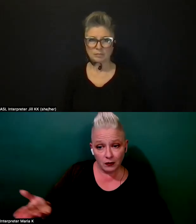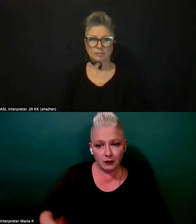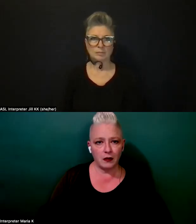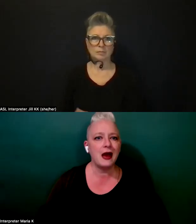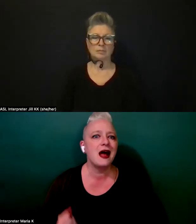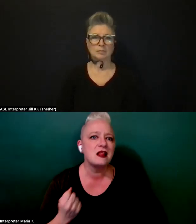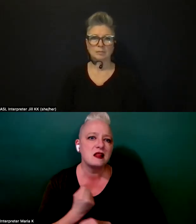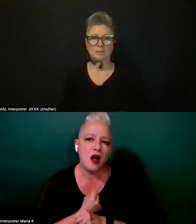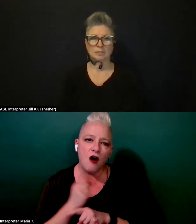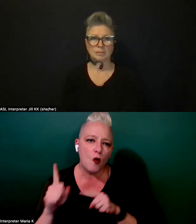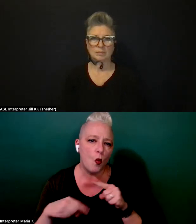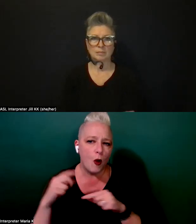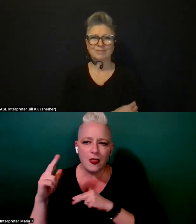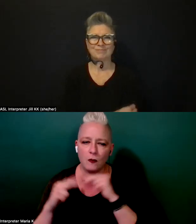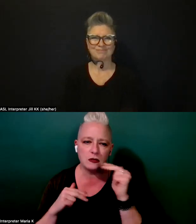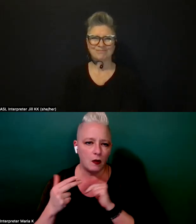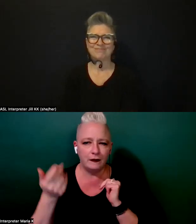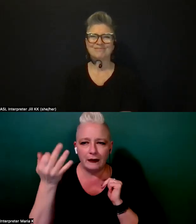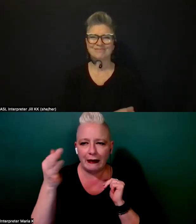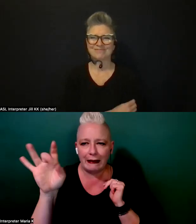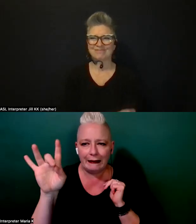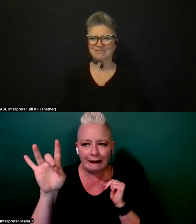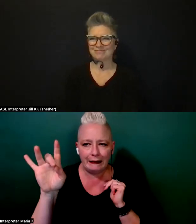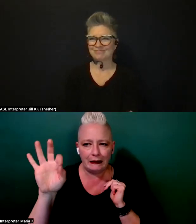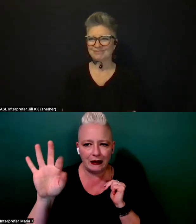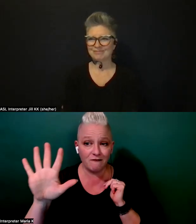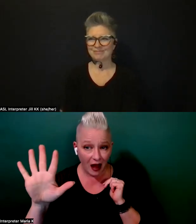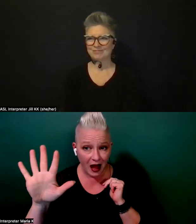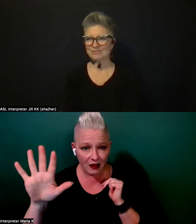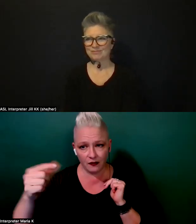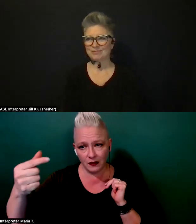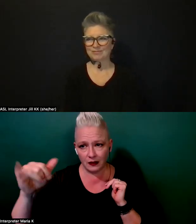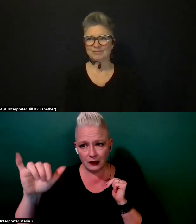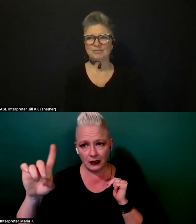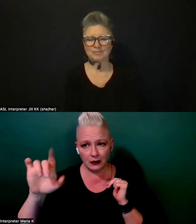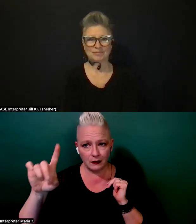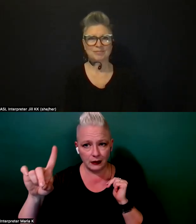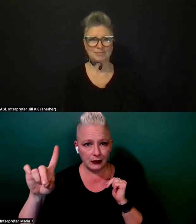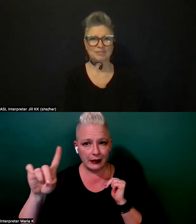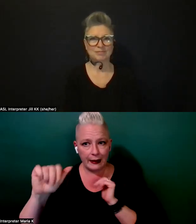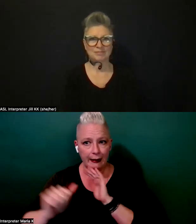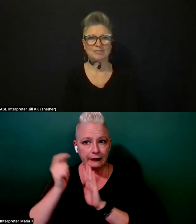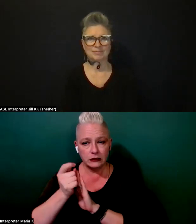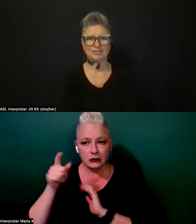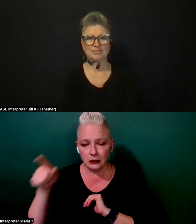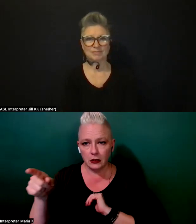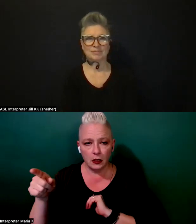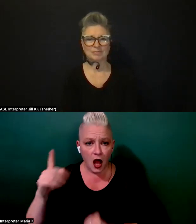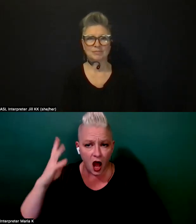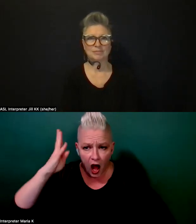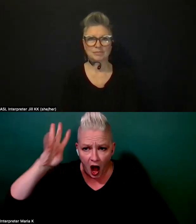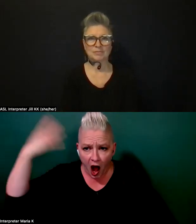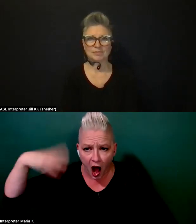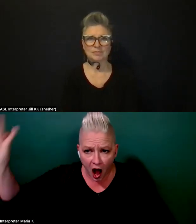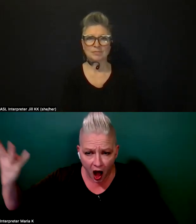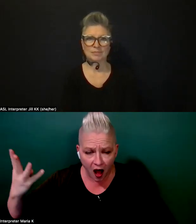that house was built, which was the Gilded Age of like 1895. Which it was just crazy. The